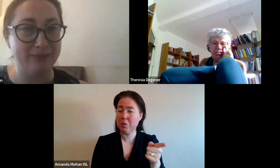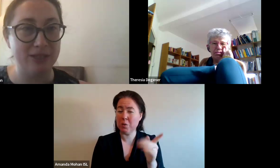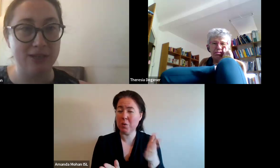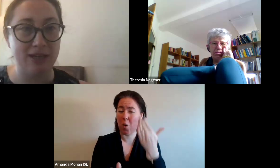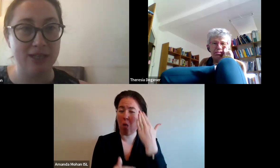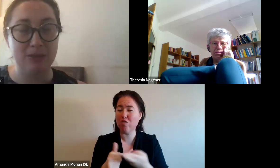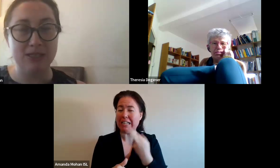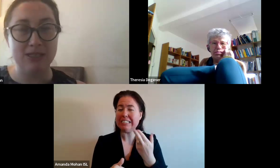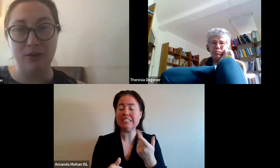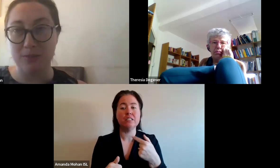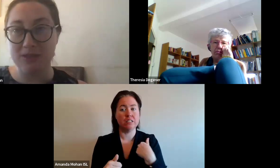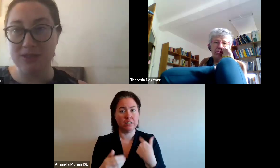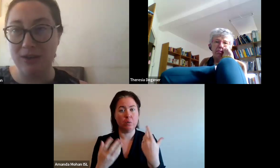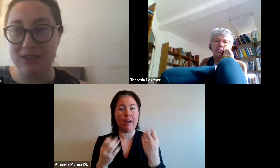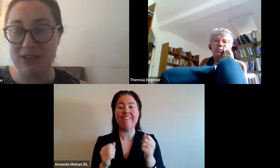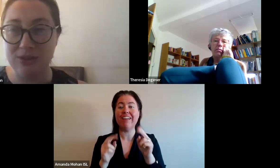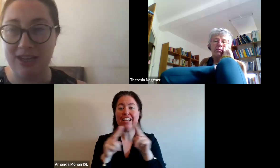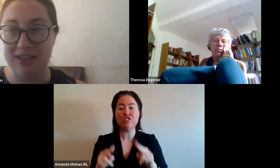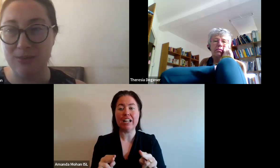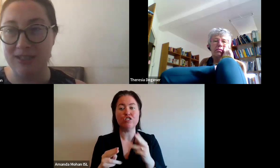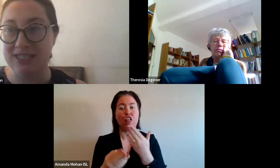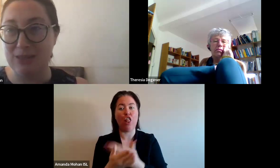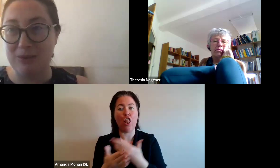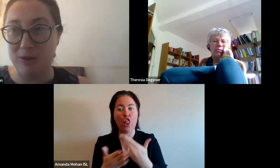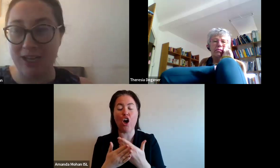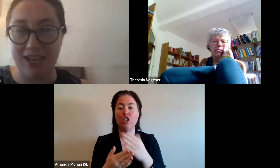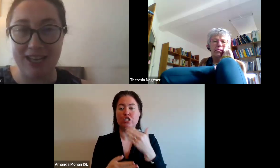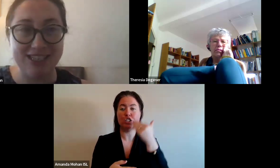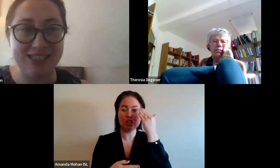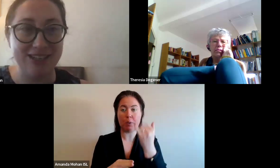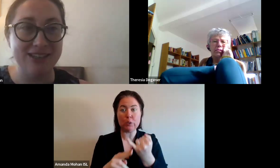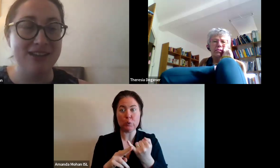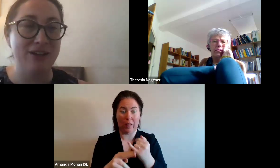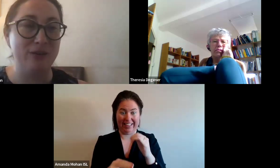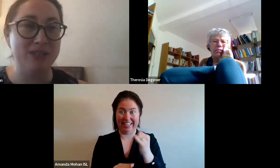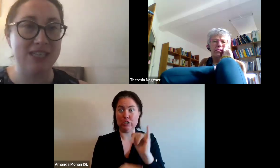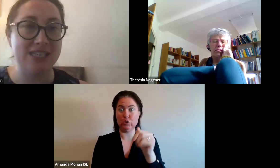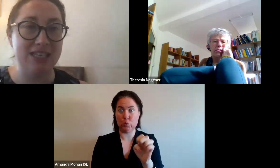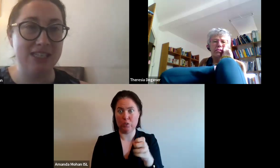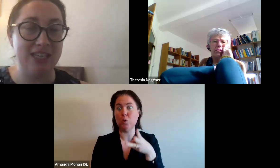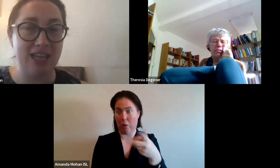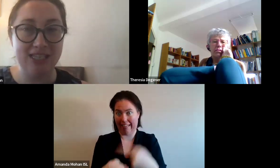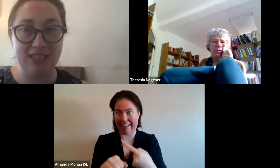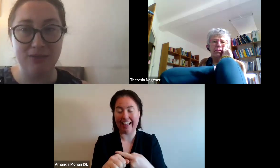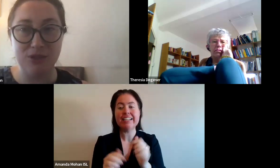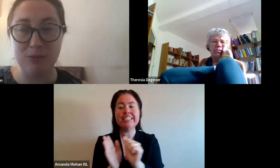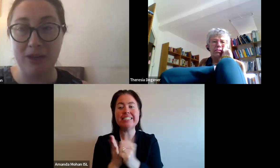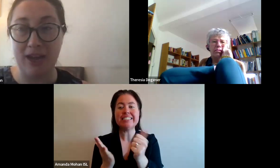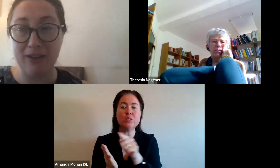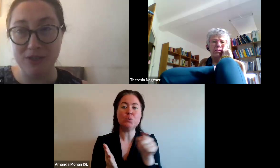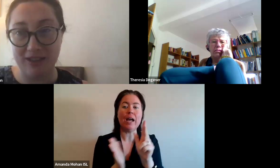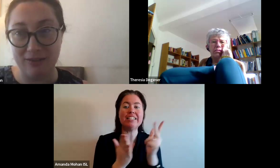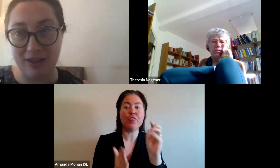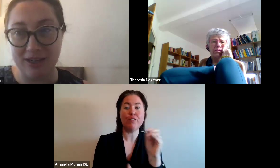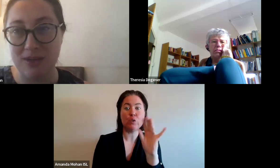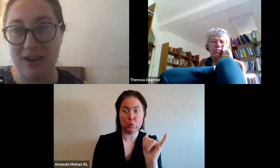annual International Disability Law Summer School in June, and it will indeed be running again this year from the 16th to the 18th of June.